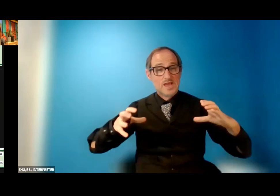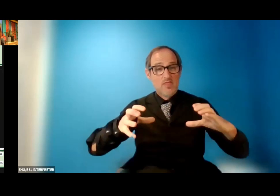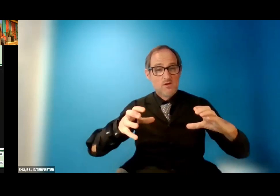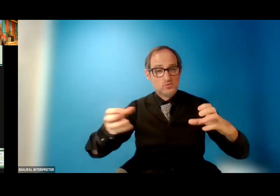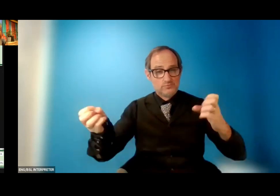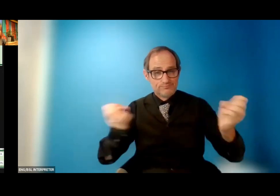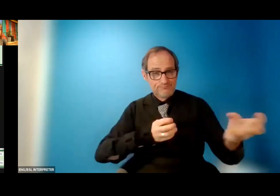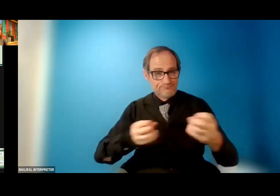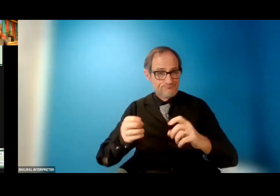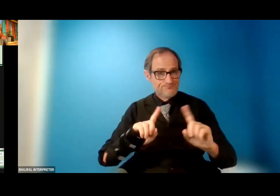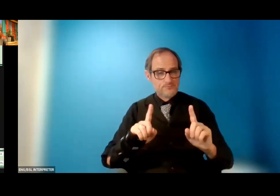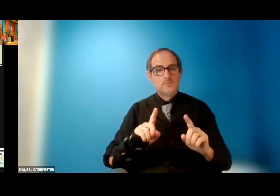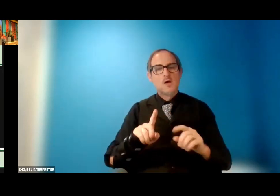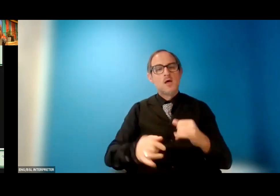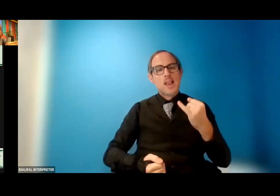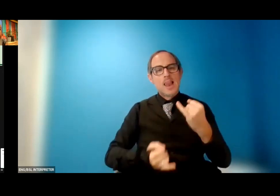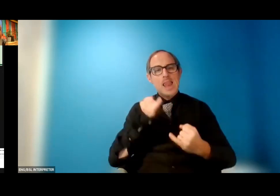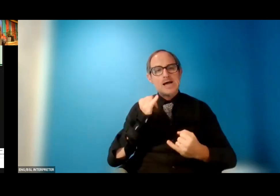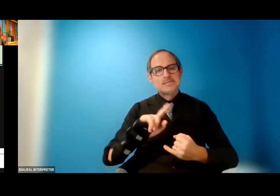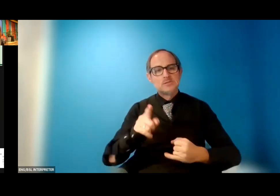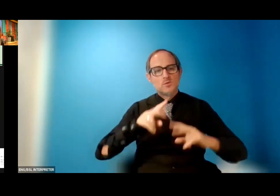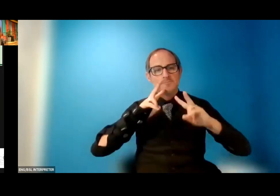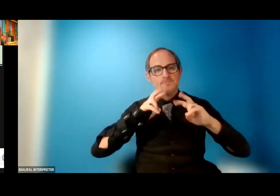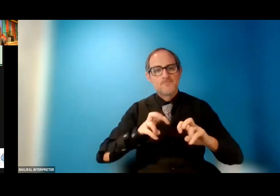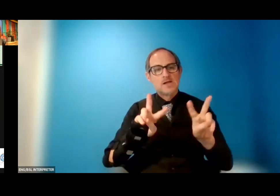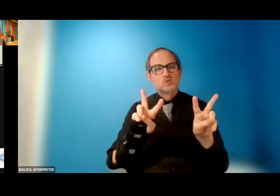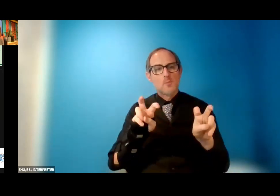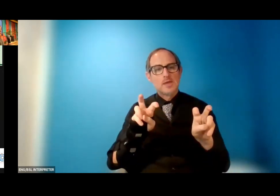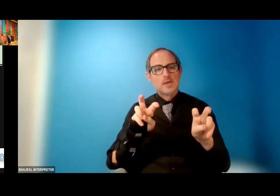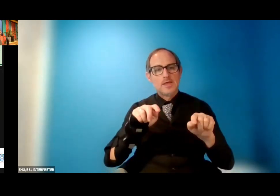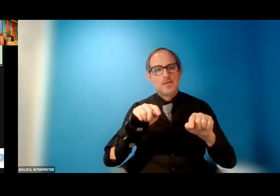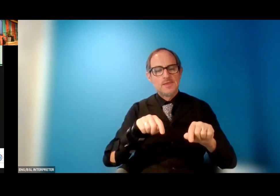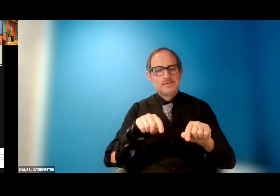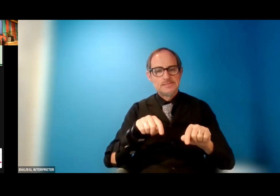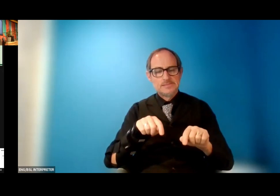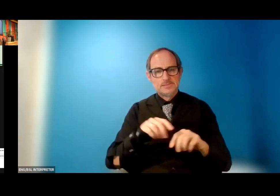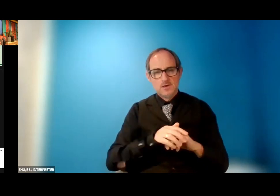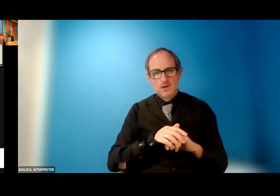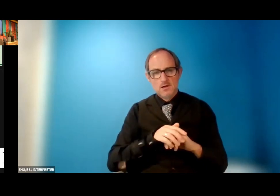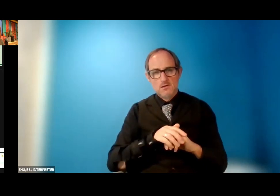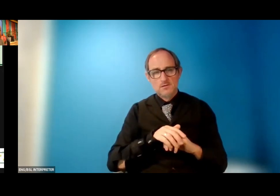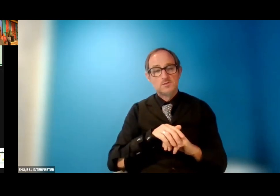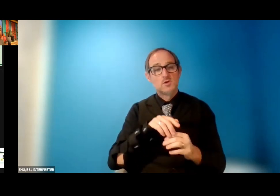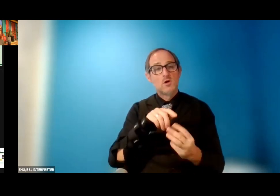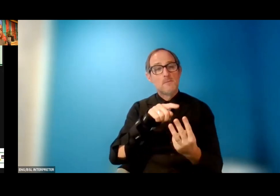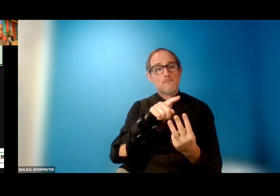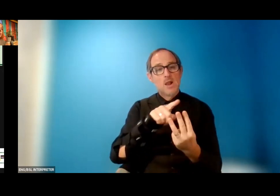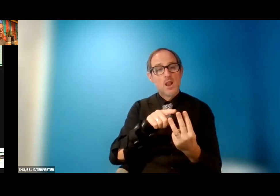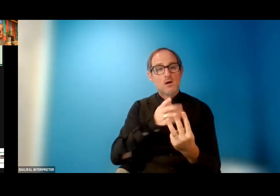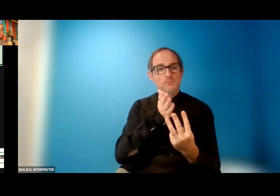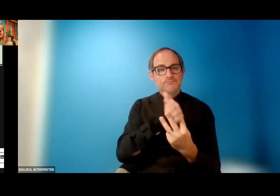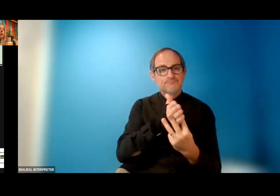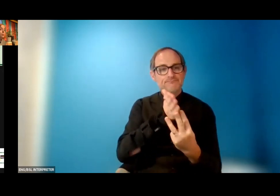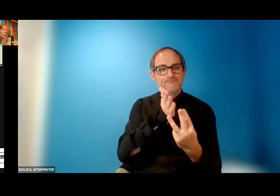approach is exploring a topic. And this is about putting anything in the middle of these 4 lenses. So whether it's a strategy,